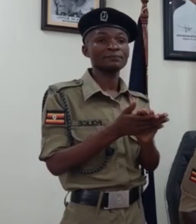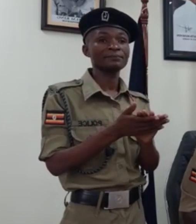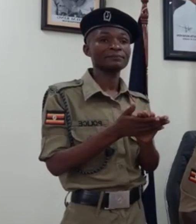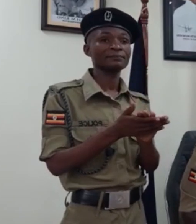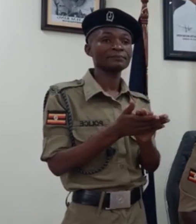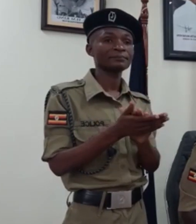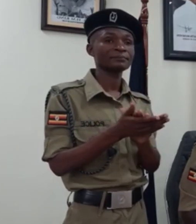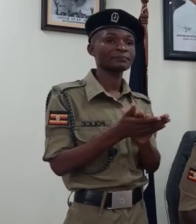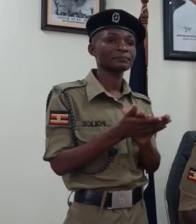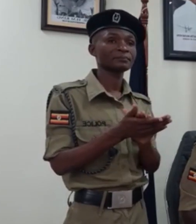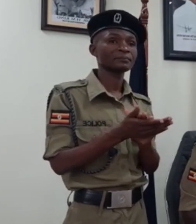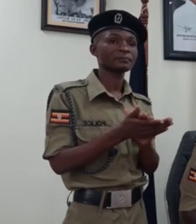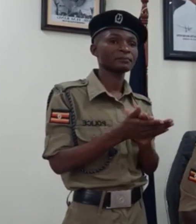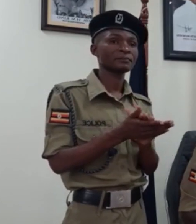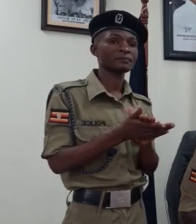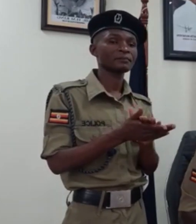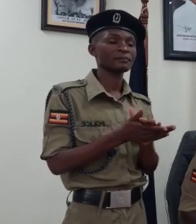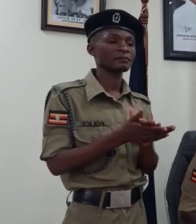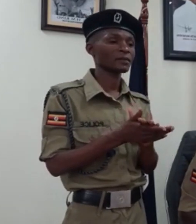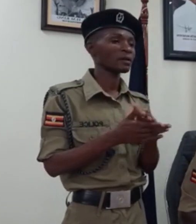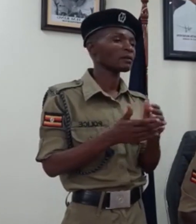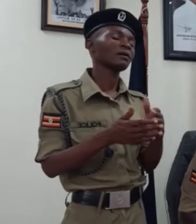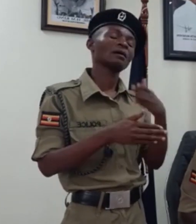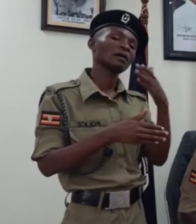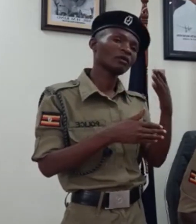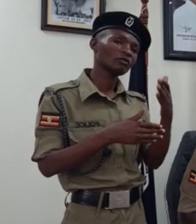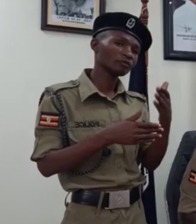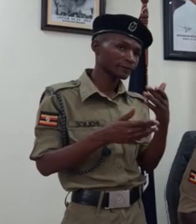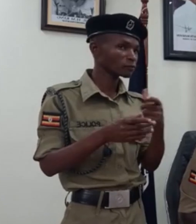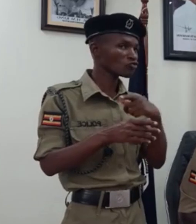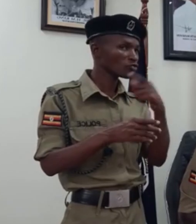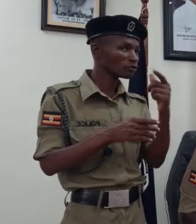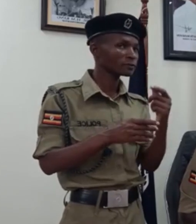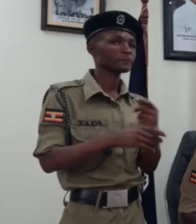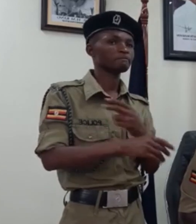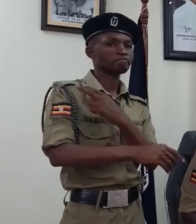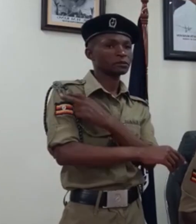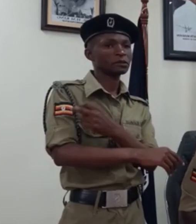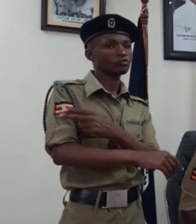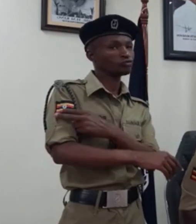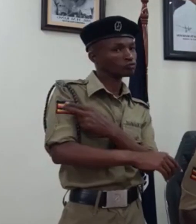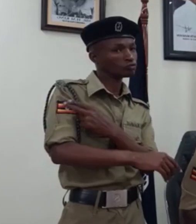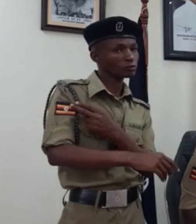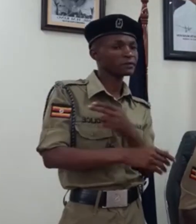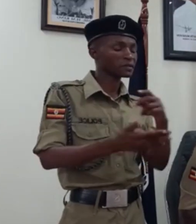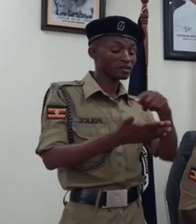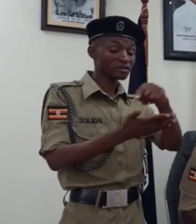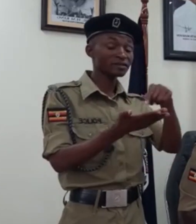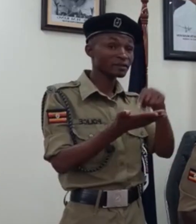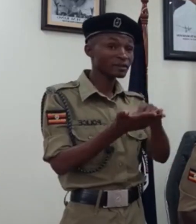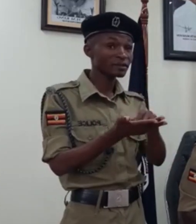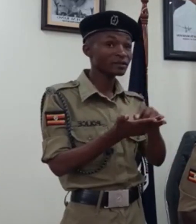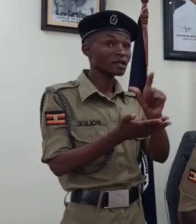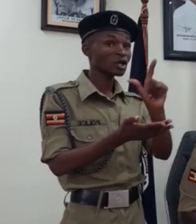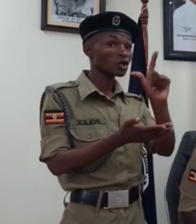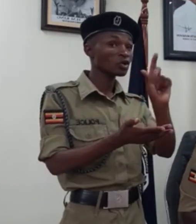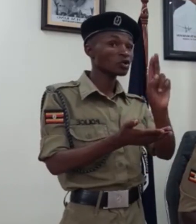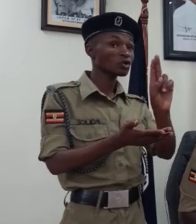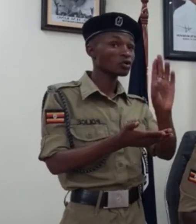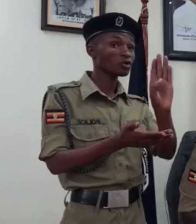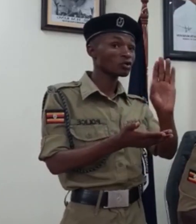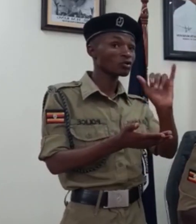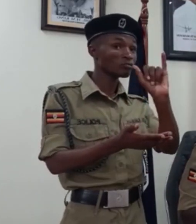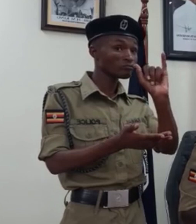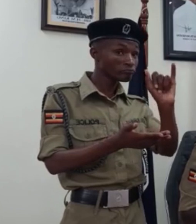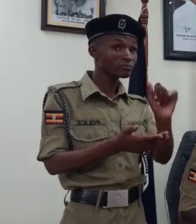okufuna eggumba lyamenyeka naye nga okumenyeka si kwali kwa maanyi, so n'olw'ensonga